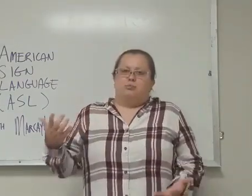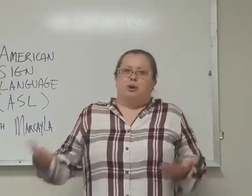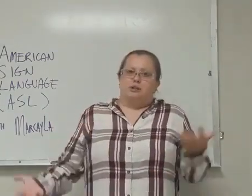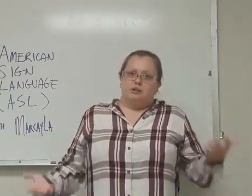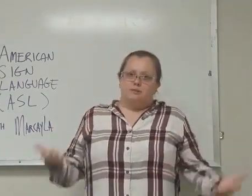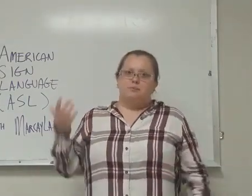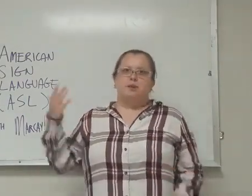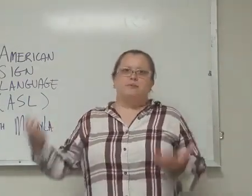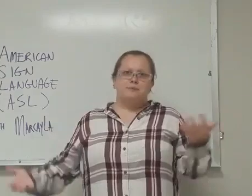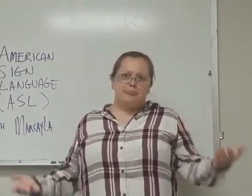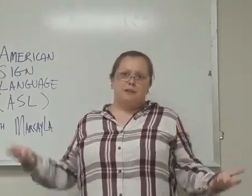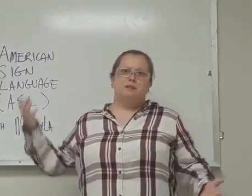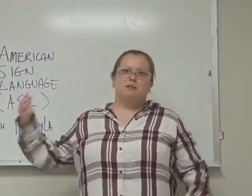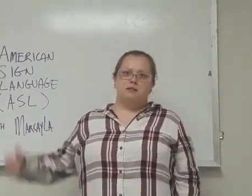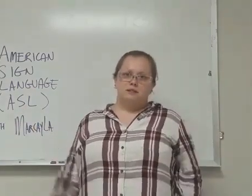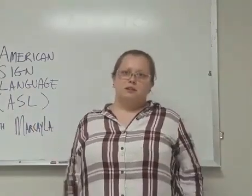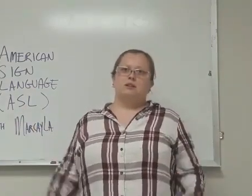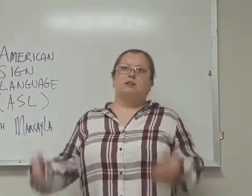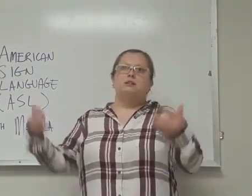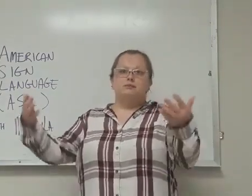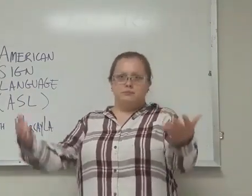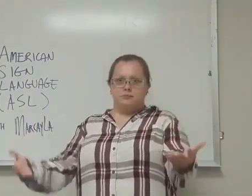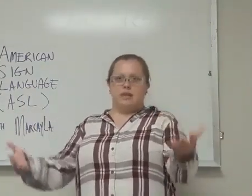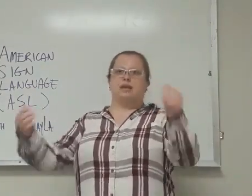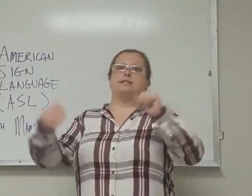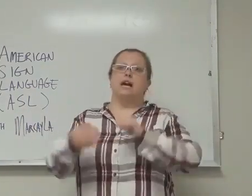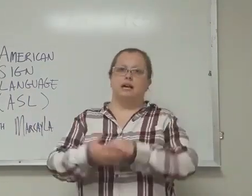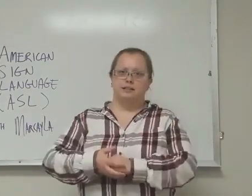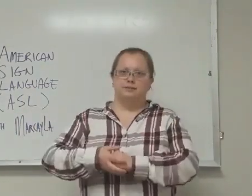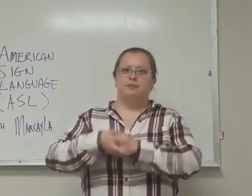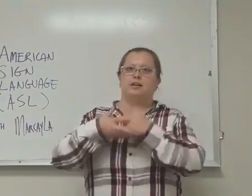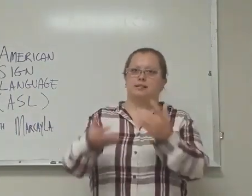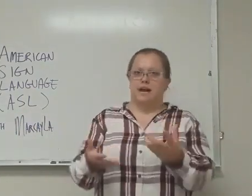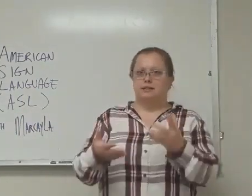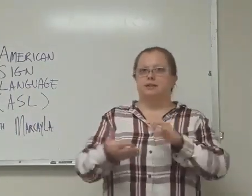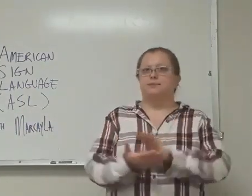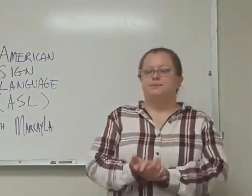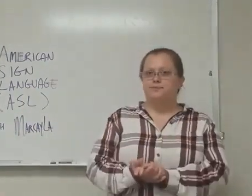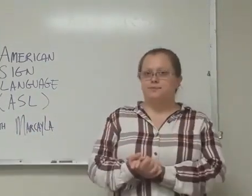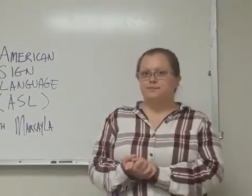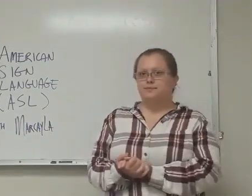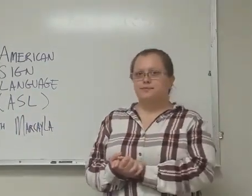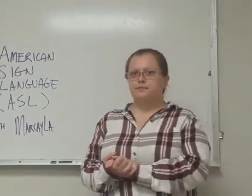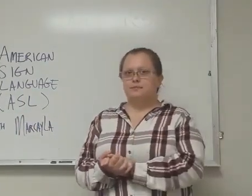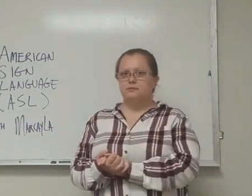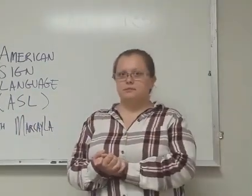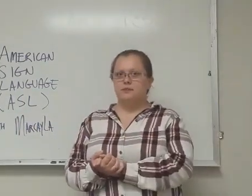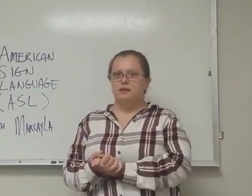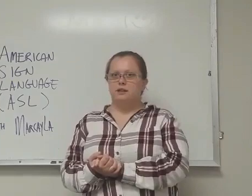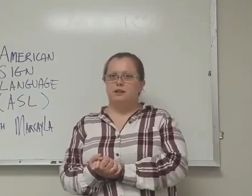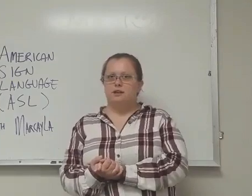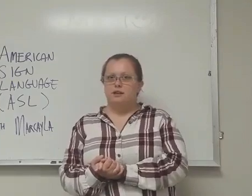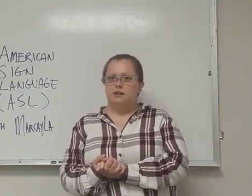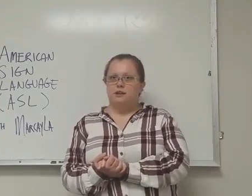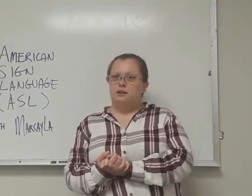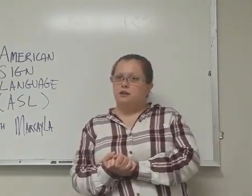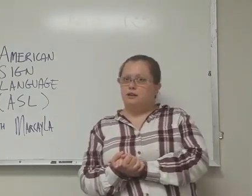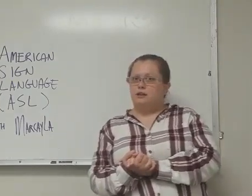now, if you're just learning and you just want to at least get your point across to somebody. Exactly. Okay. Exactly. How can I help you? And